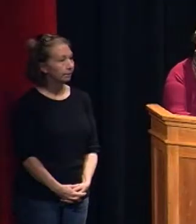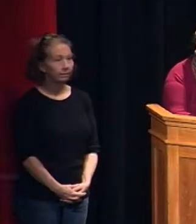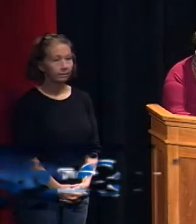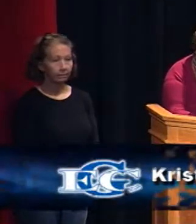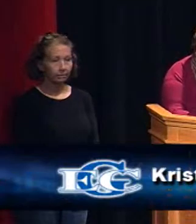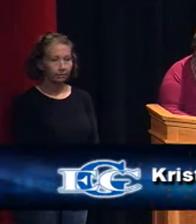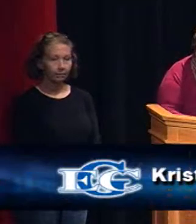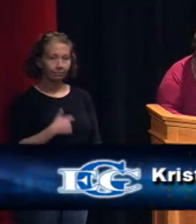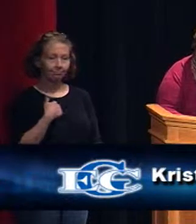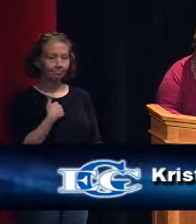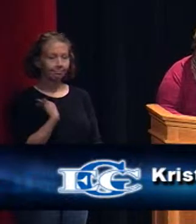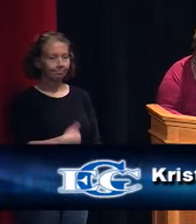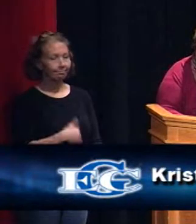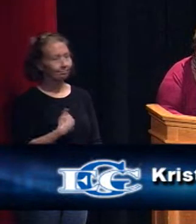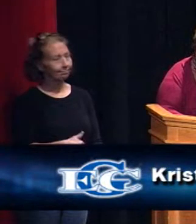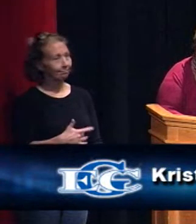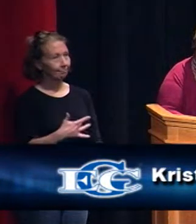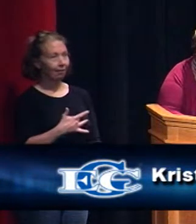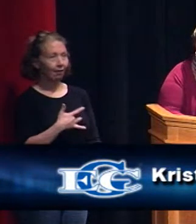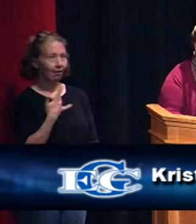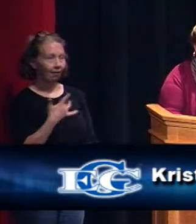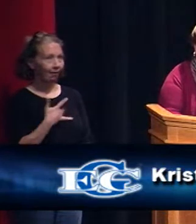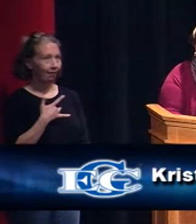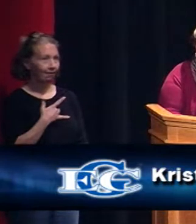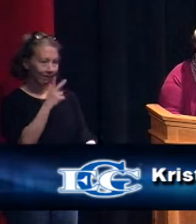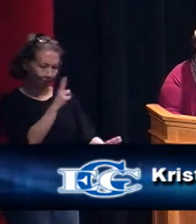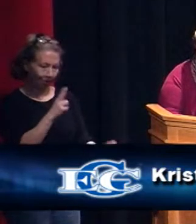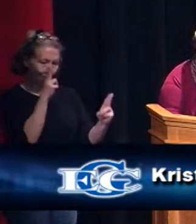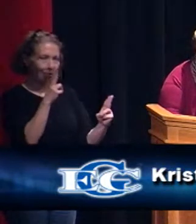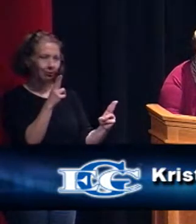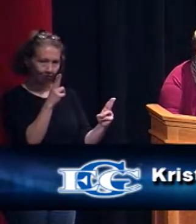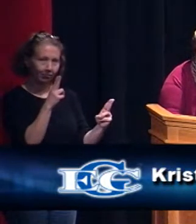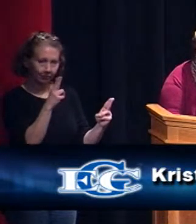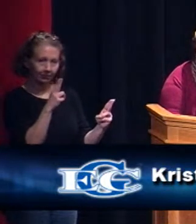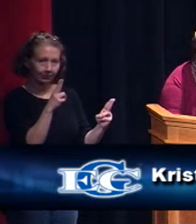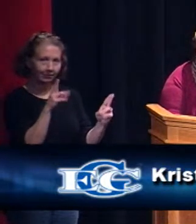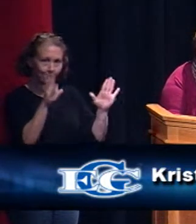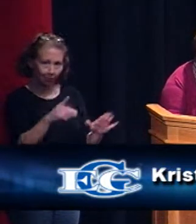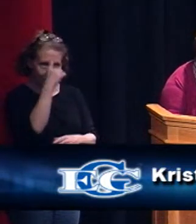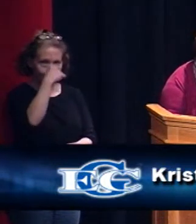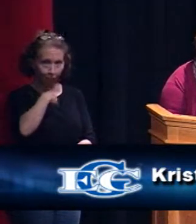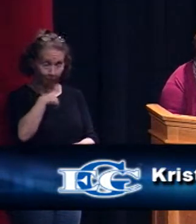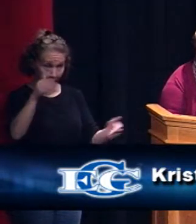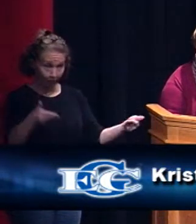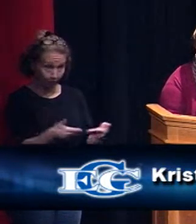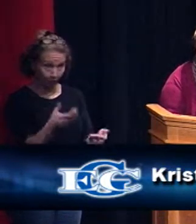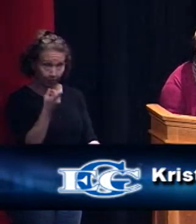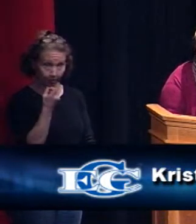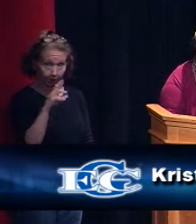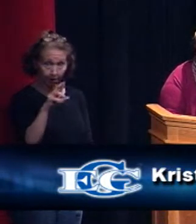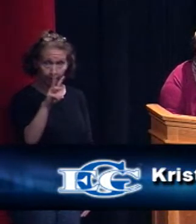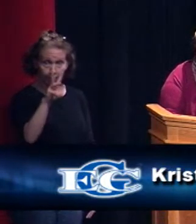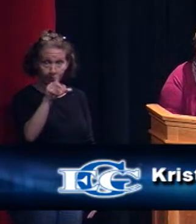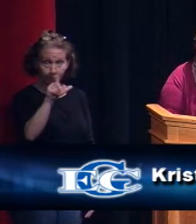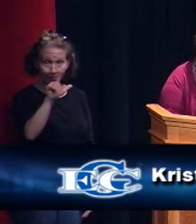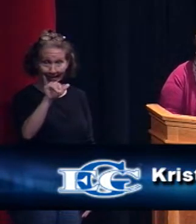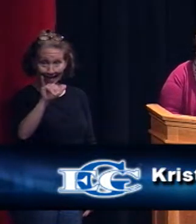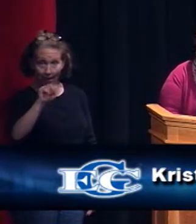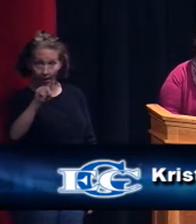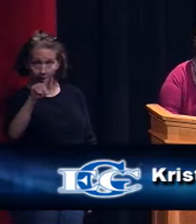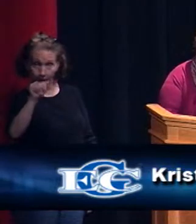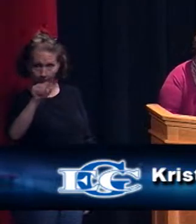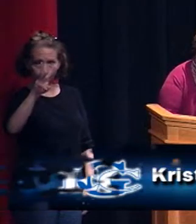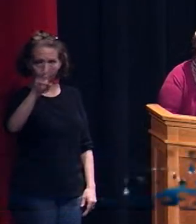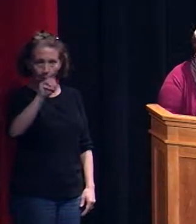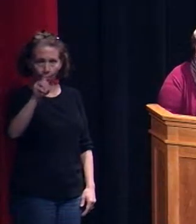It is my distinct honor and privilege to introduce Dr. Linda Woodruff. She's a